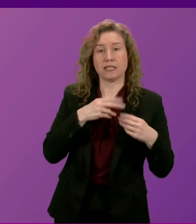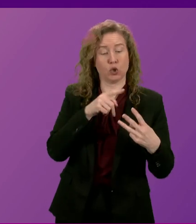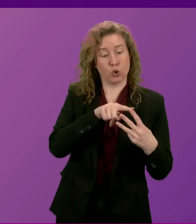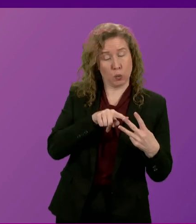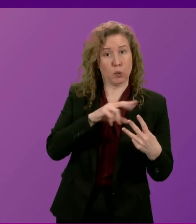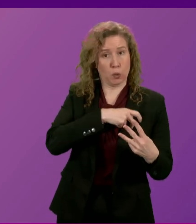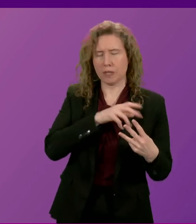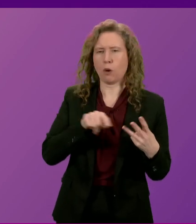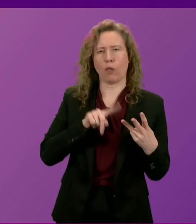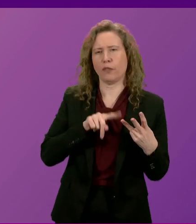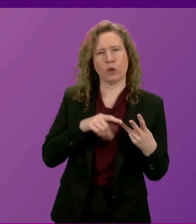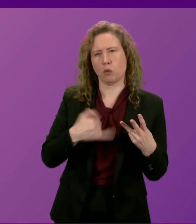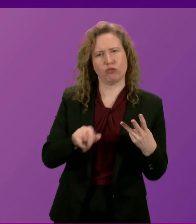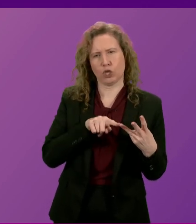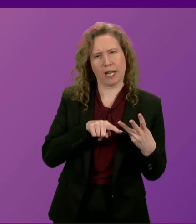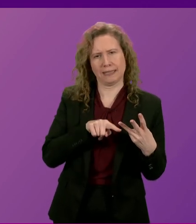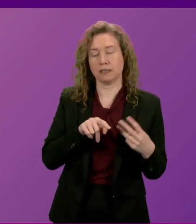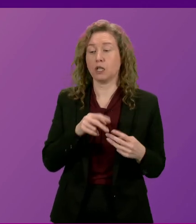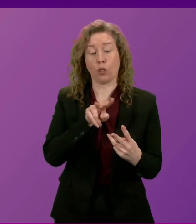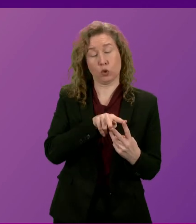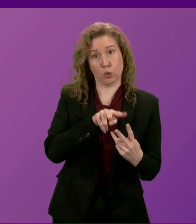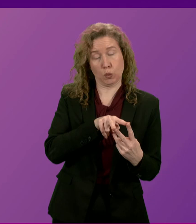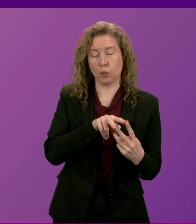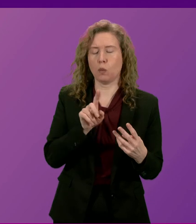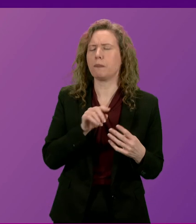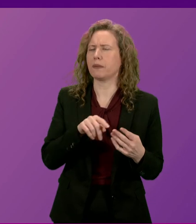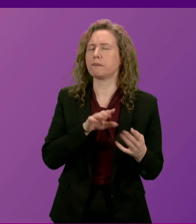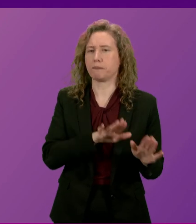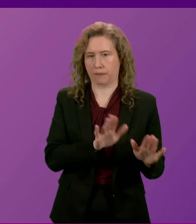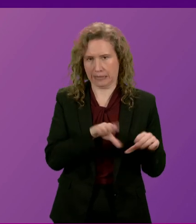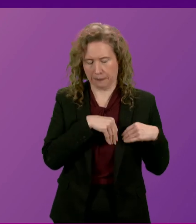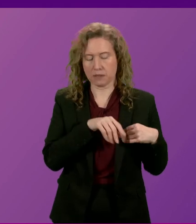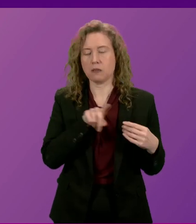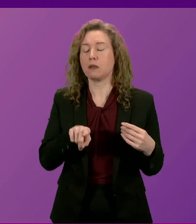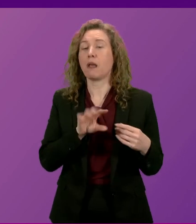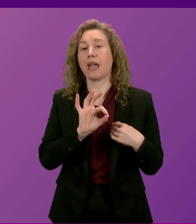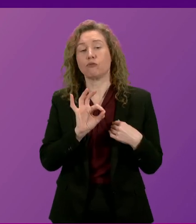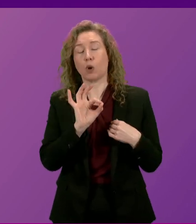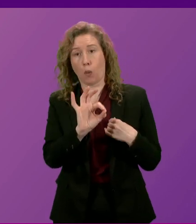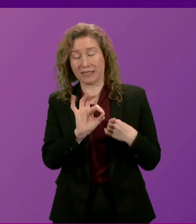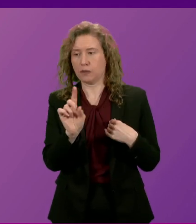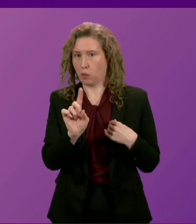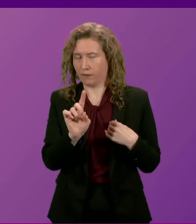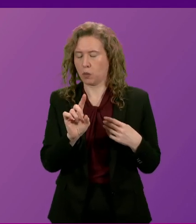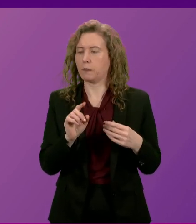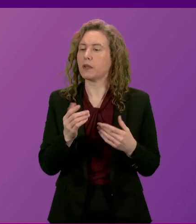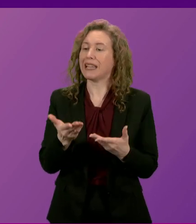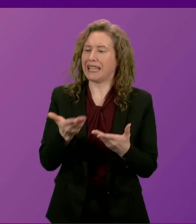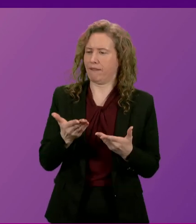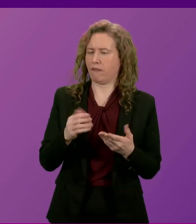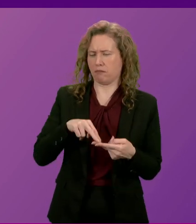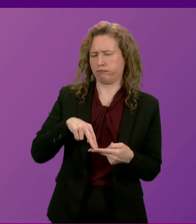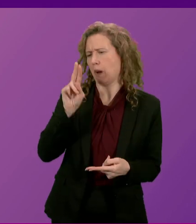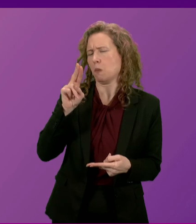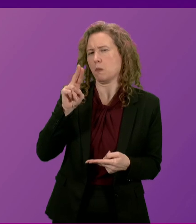three trade unions. Yep. The two requests that were made for an offer to be made that was in excess